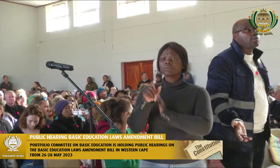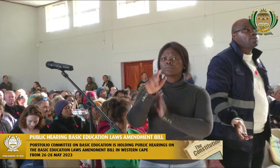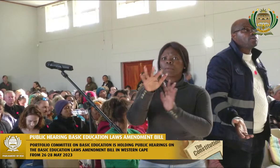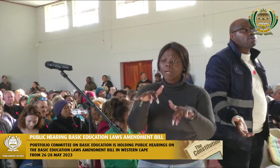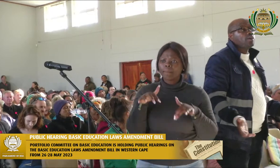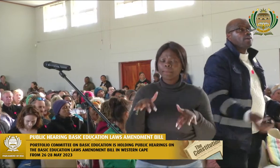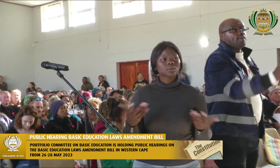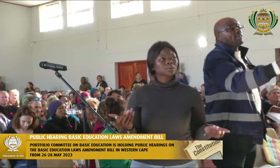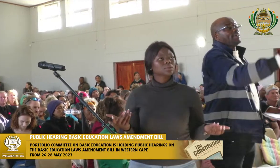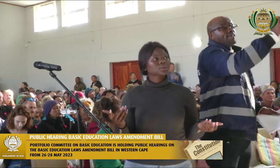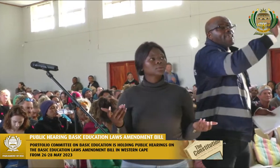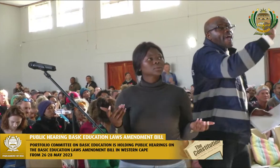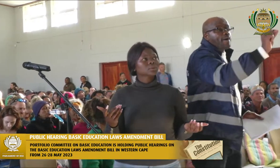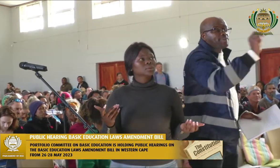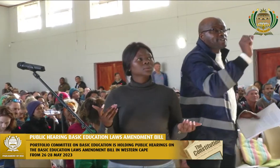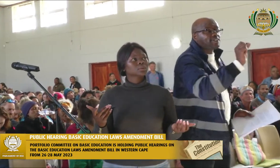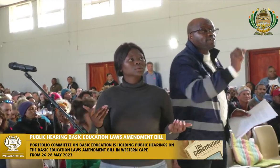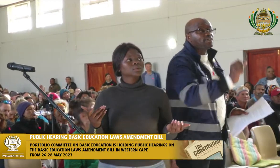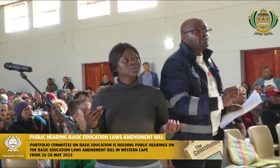He was what?